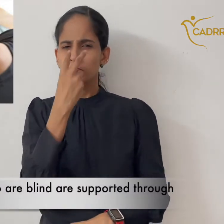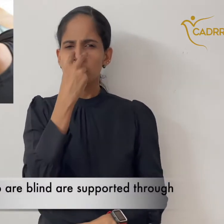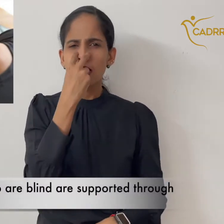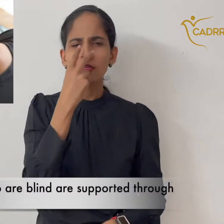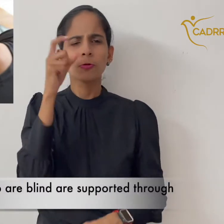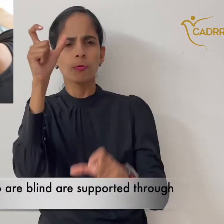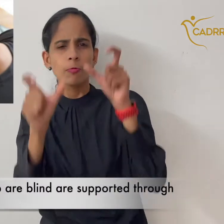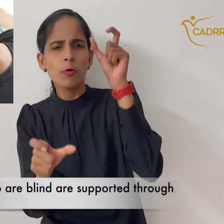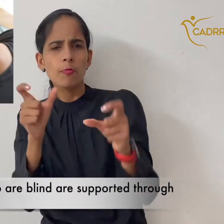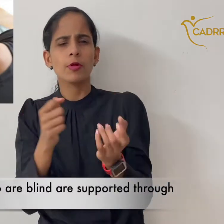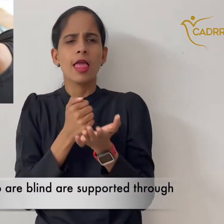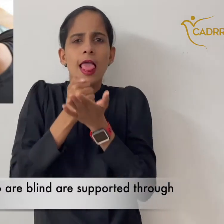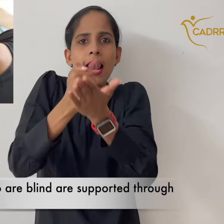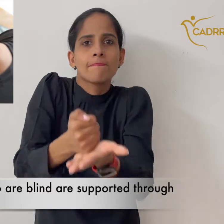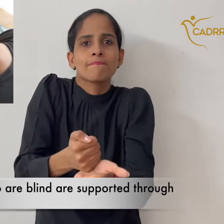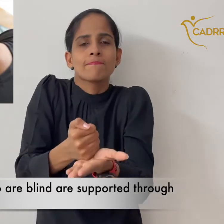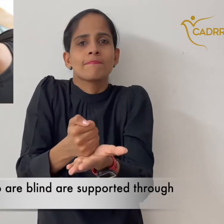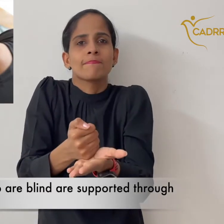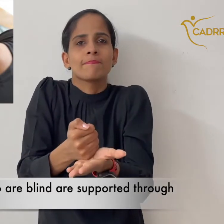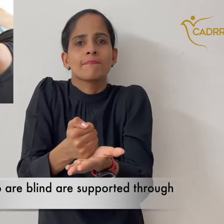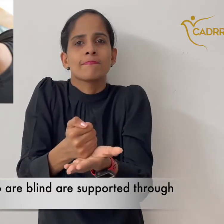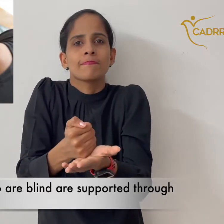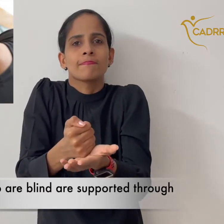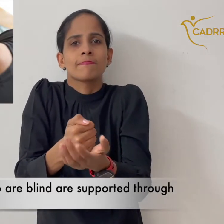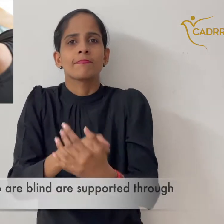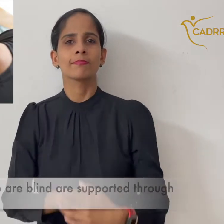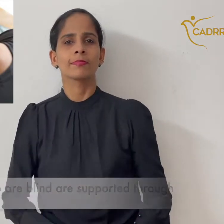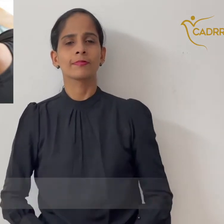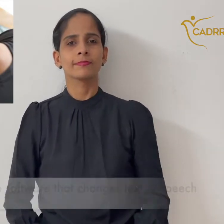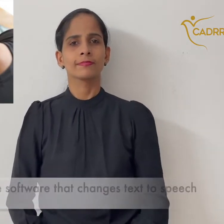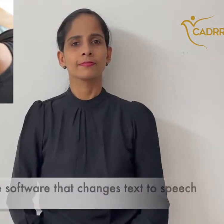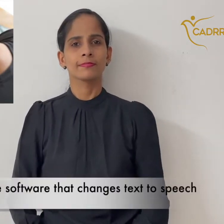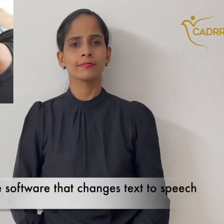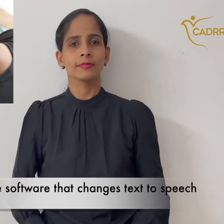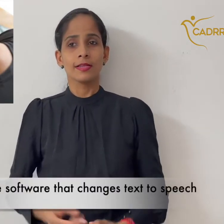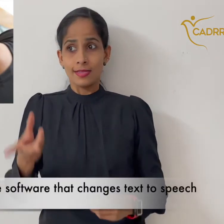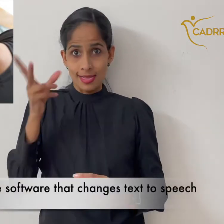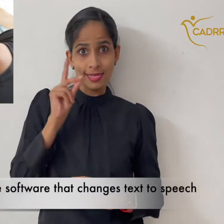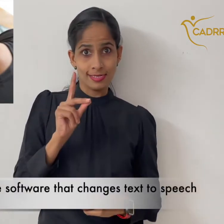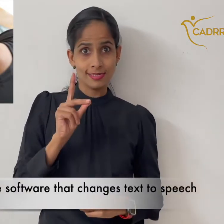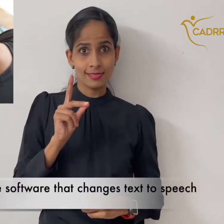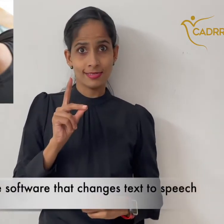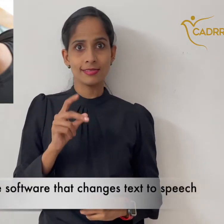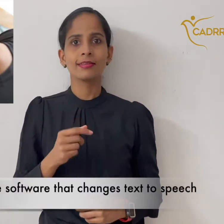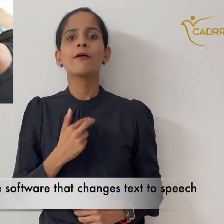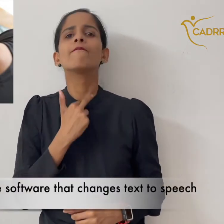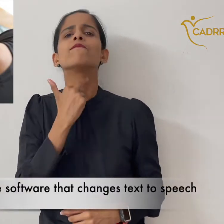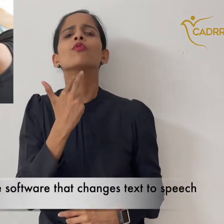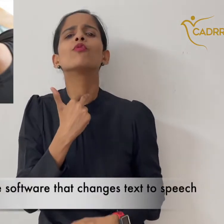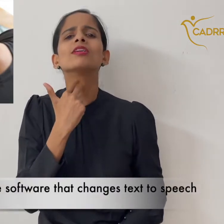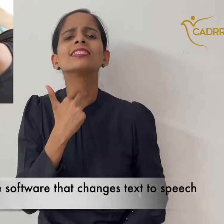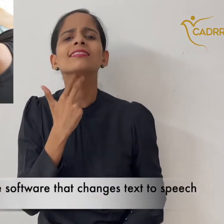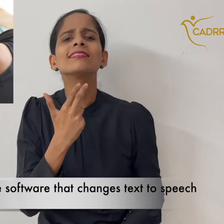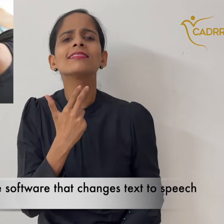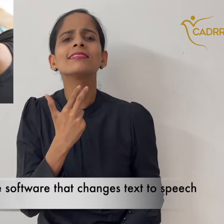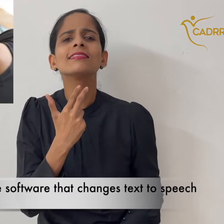People who are blind are supported through this text to voice